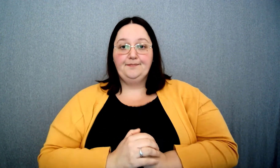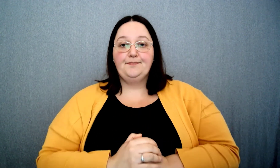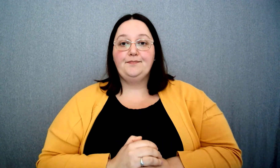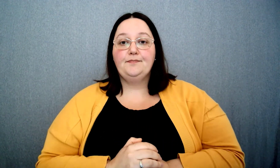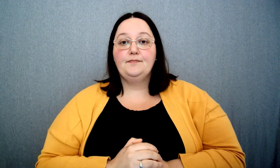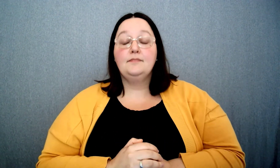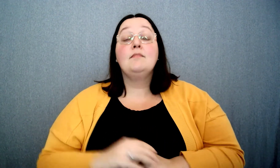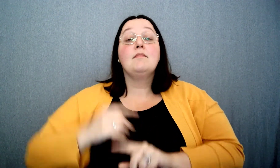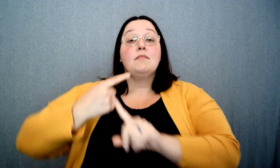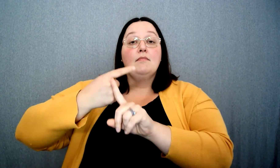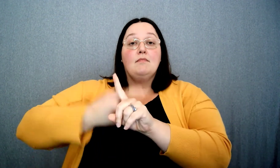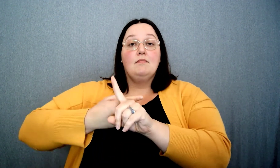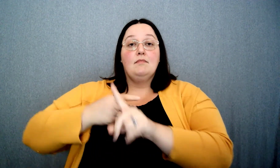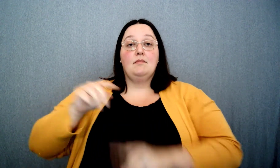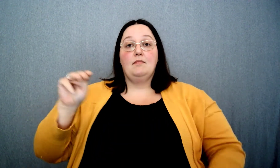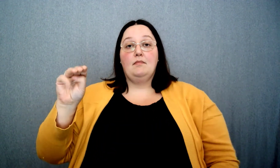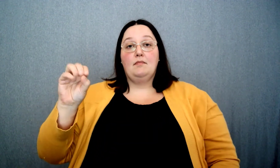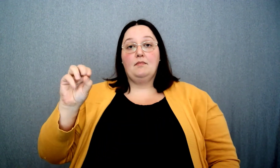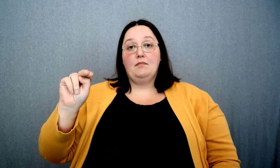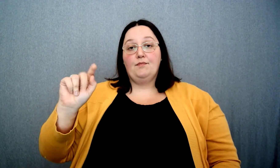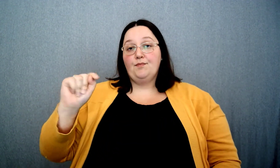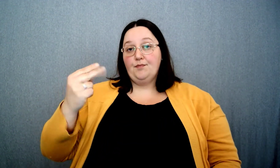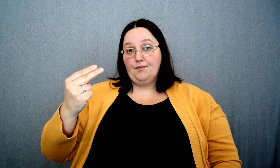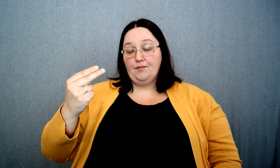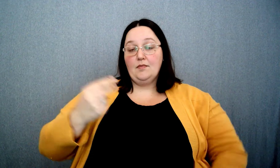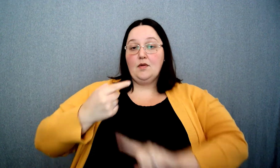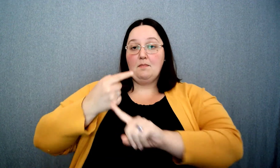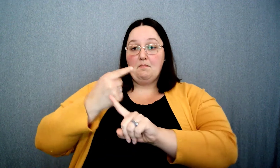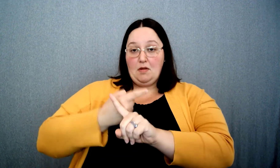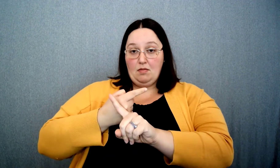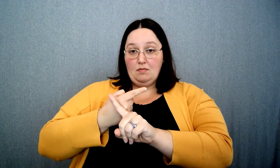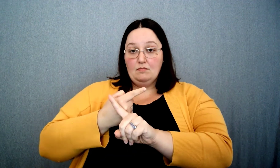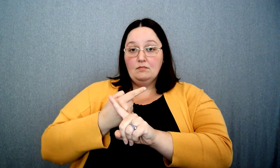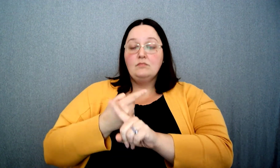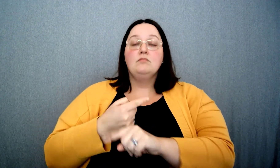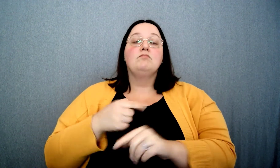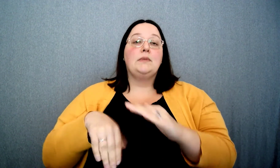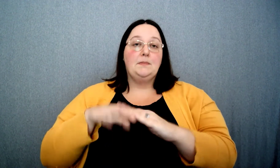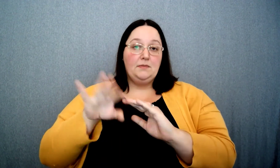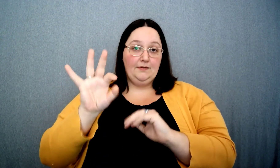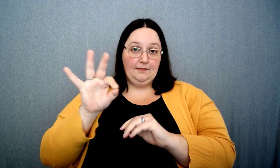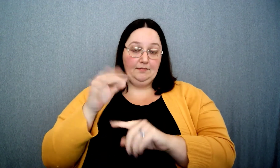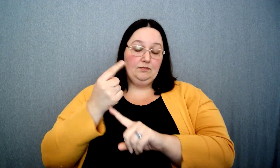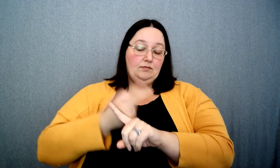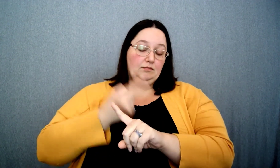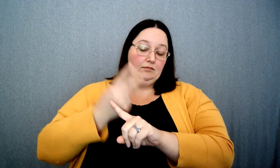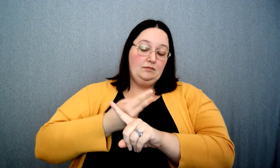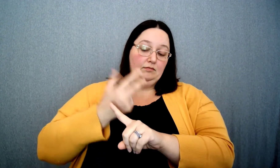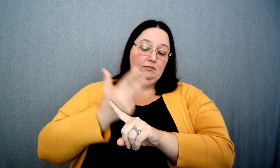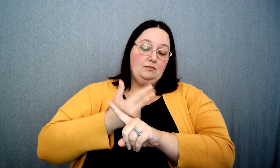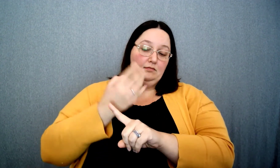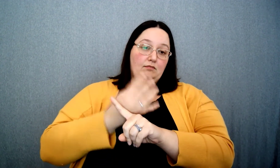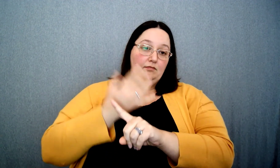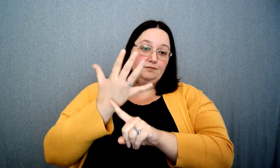9. Month. With the sign month, you can use number incorporation 1 through